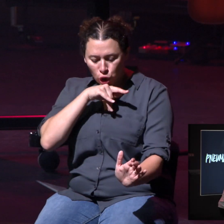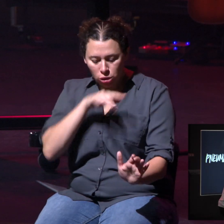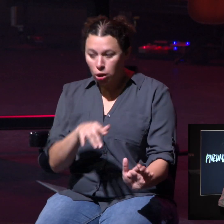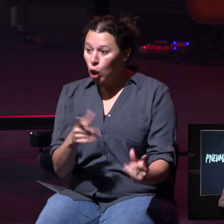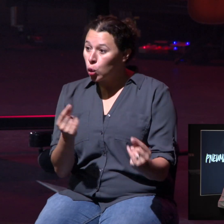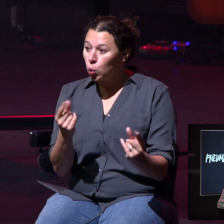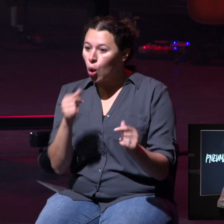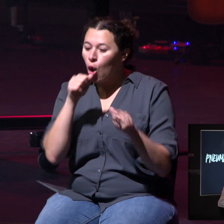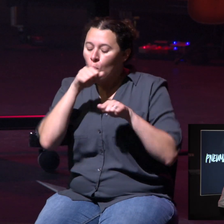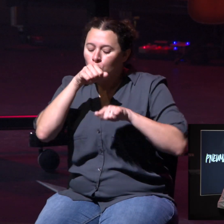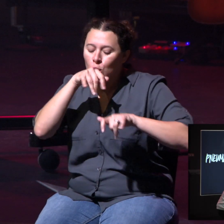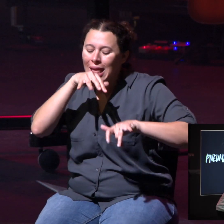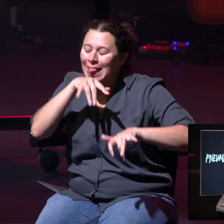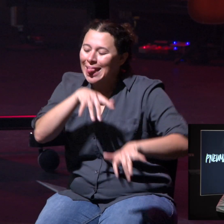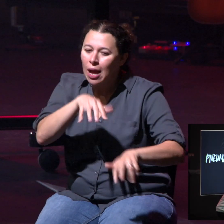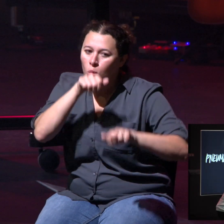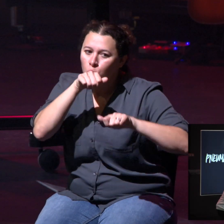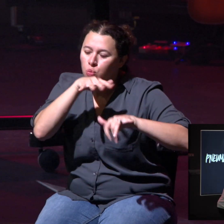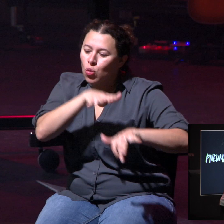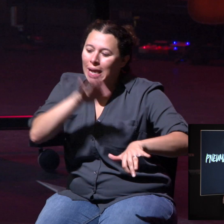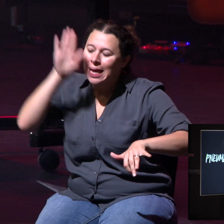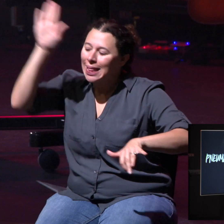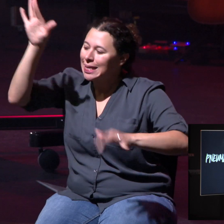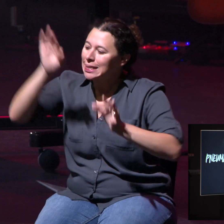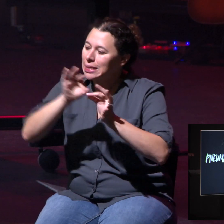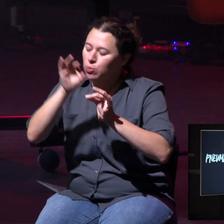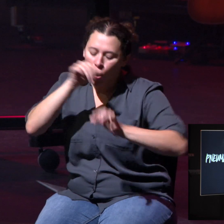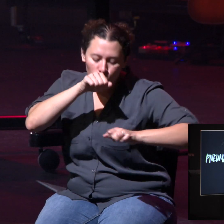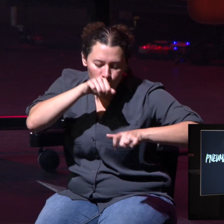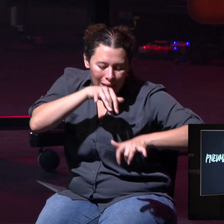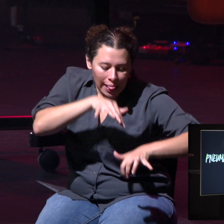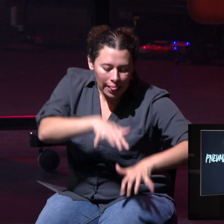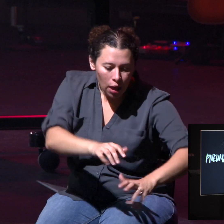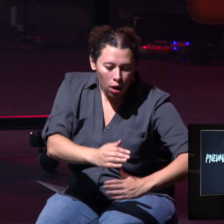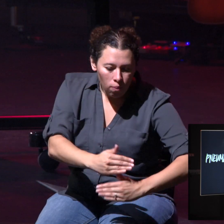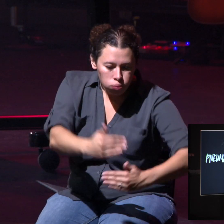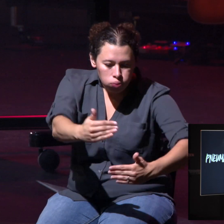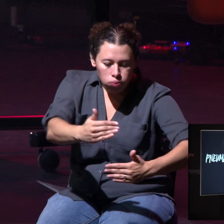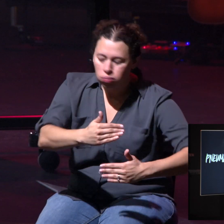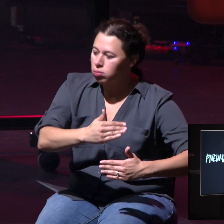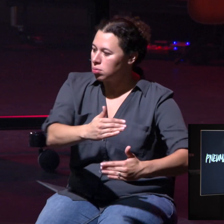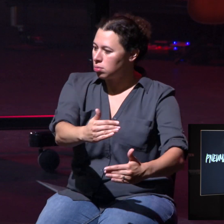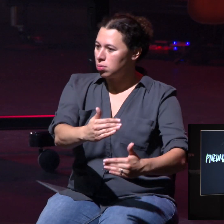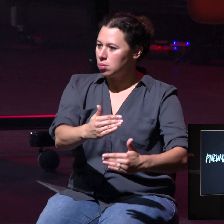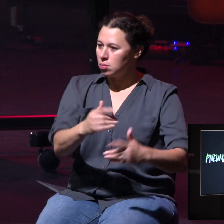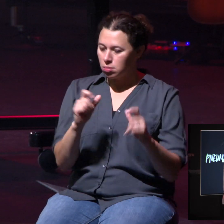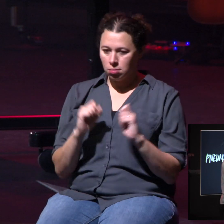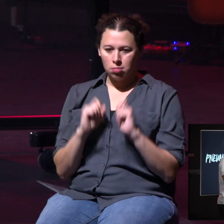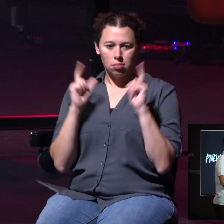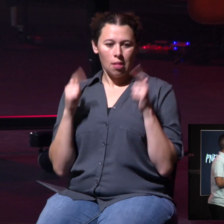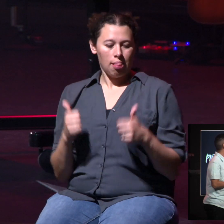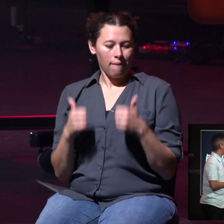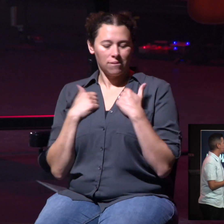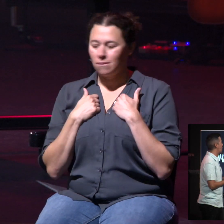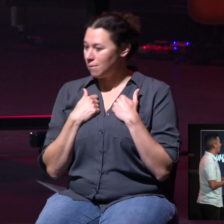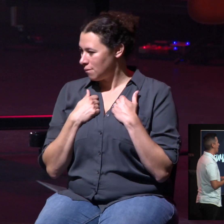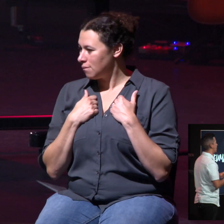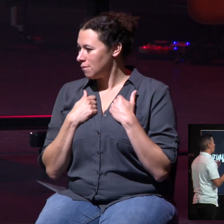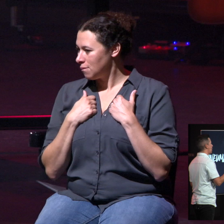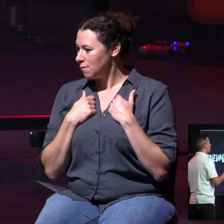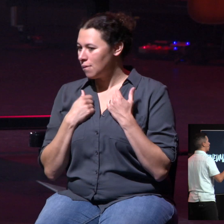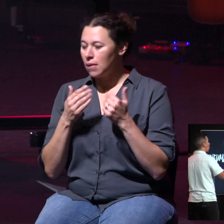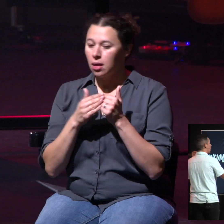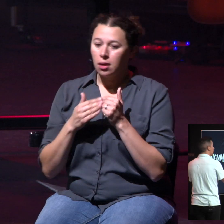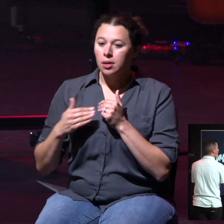Spirit. There was this breath, this Spirit that goes into this mound, and it comes to life and it brings it life. For the rest of the scriptures, the Spirit is known